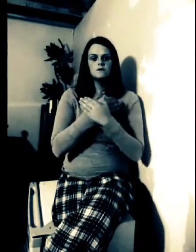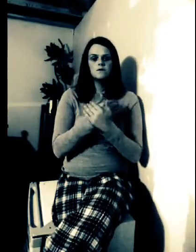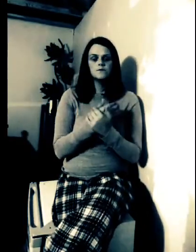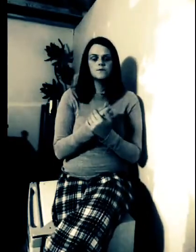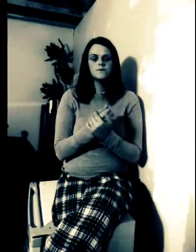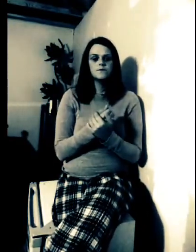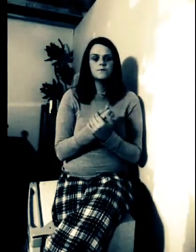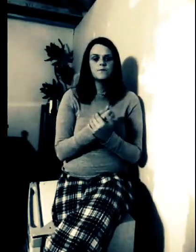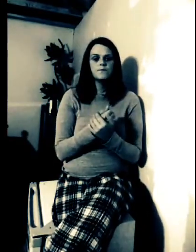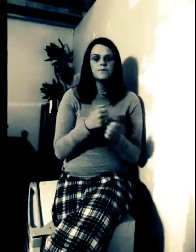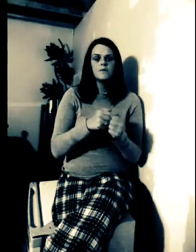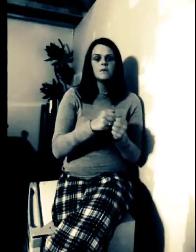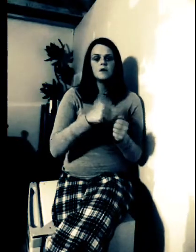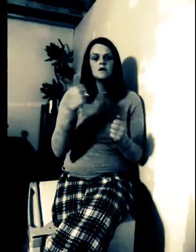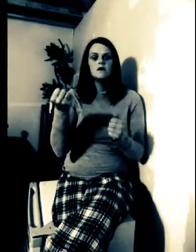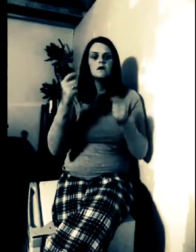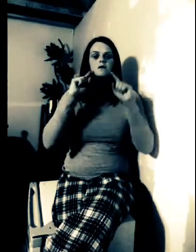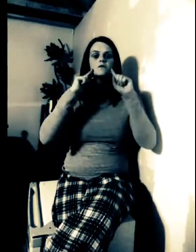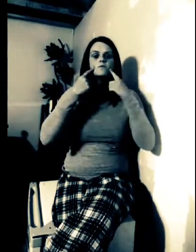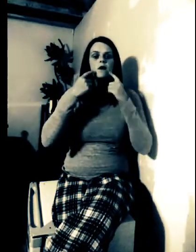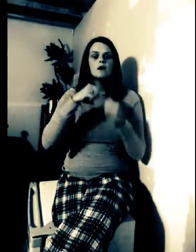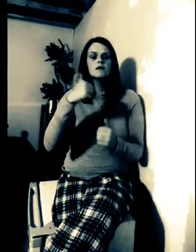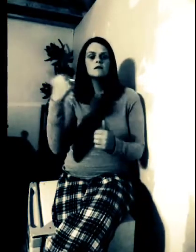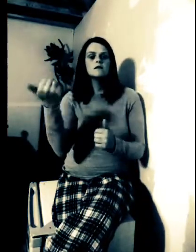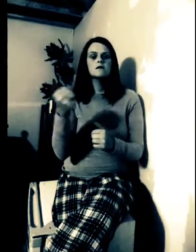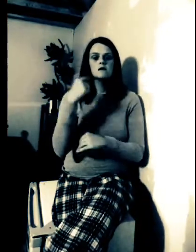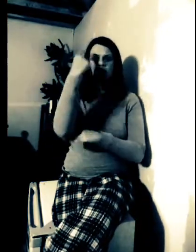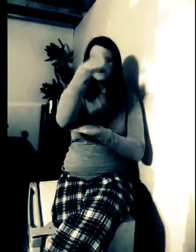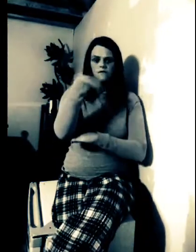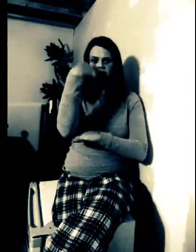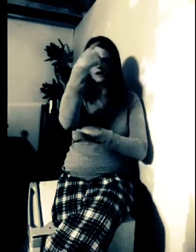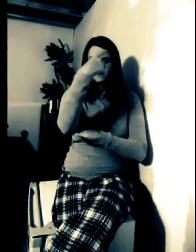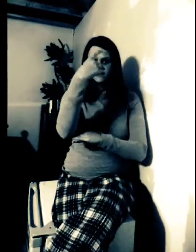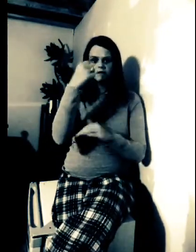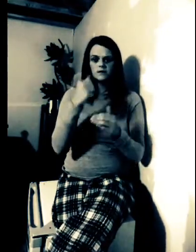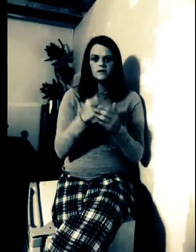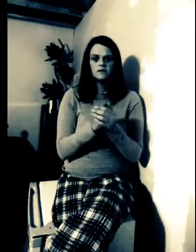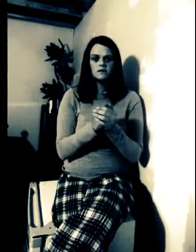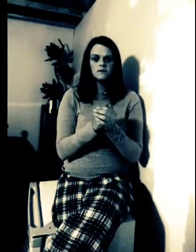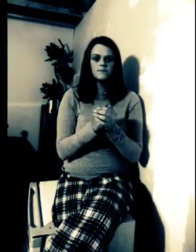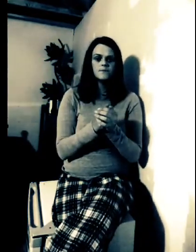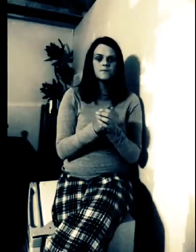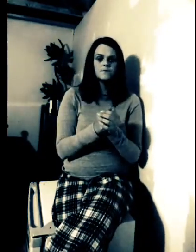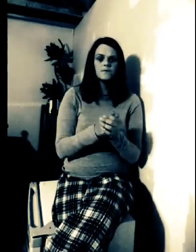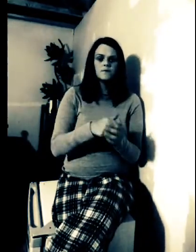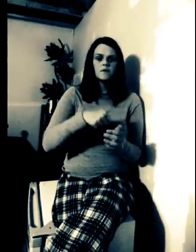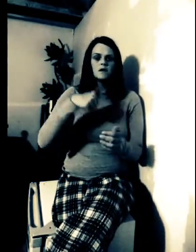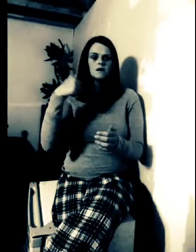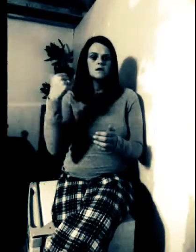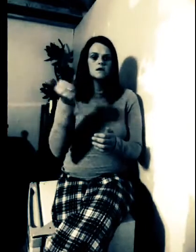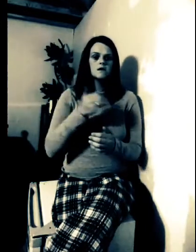Another smile, another face Another